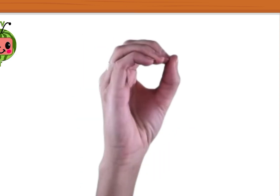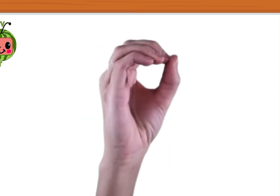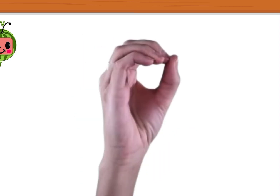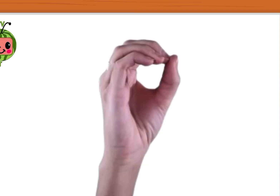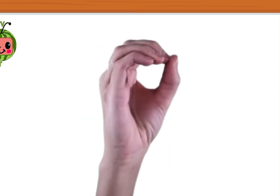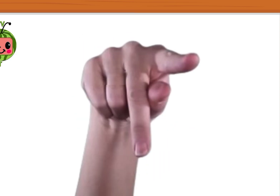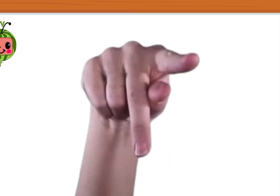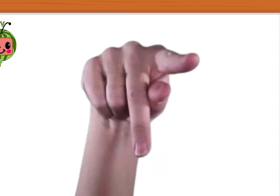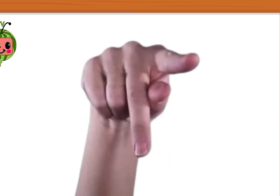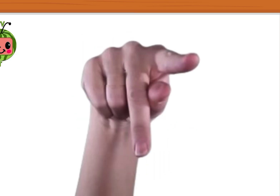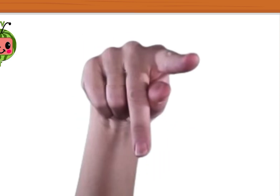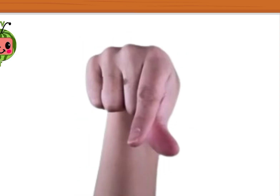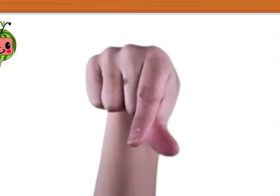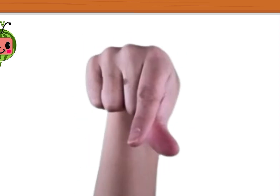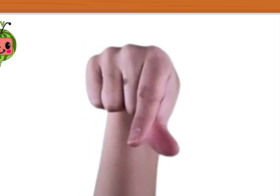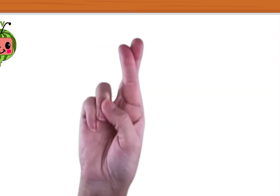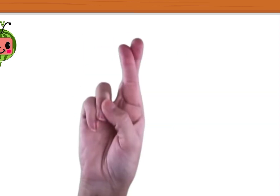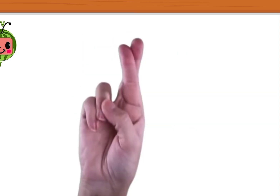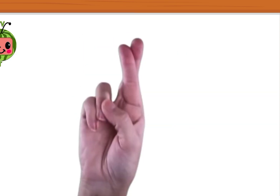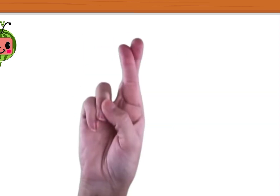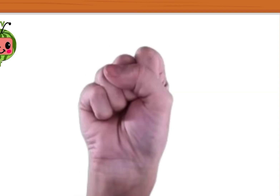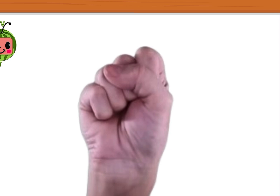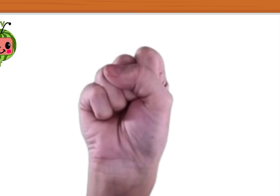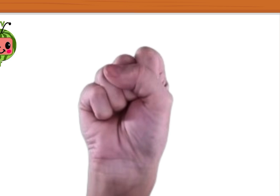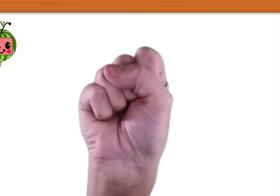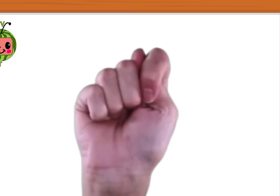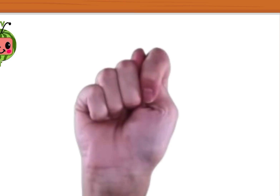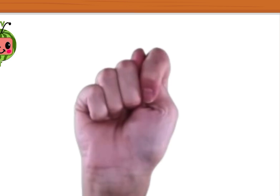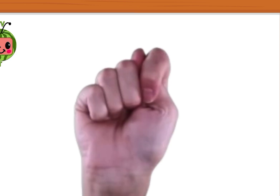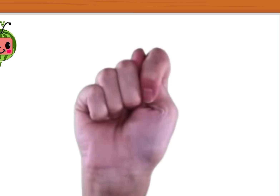O, P, Q, R, S, T,